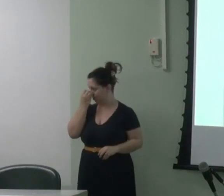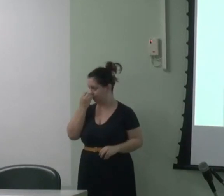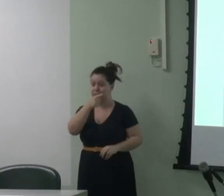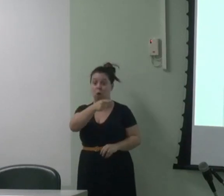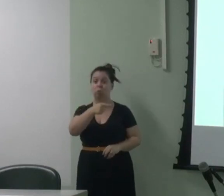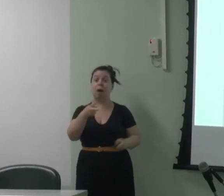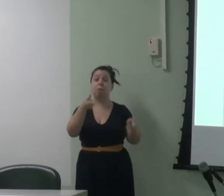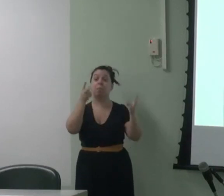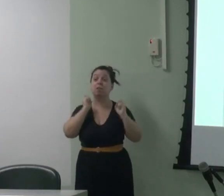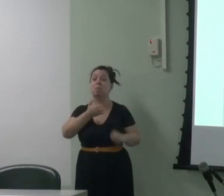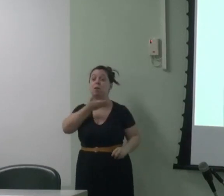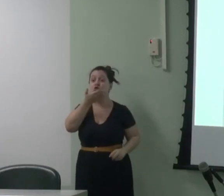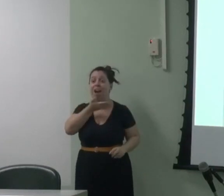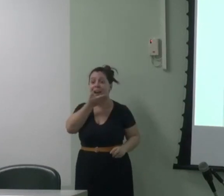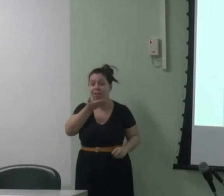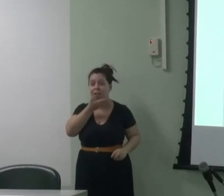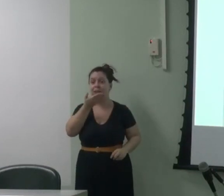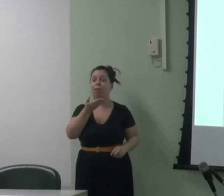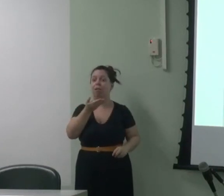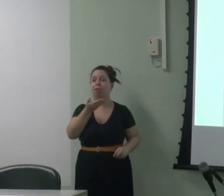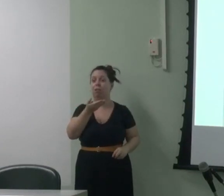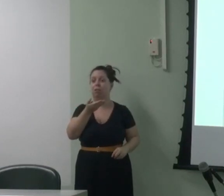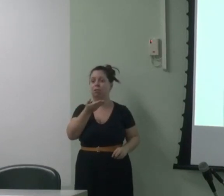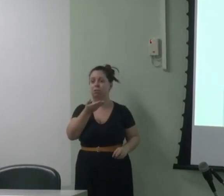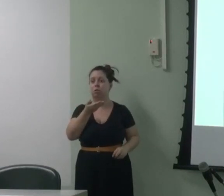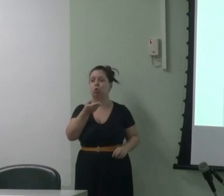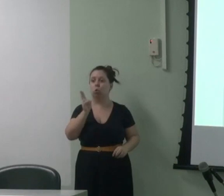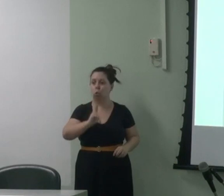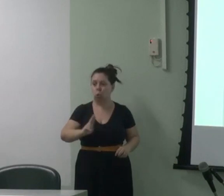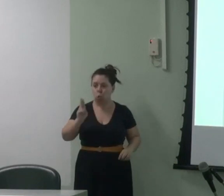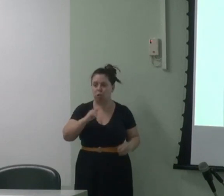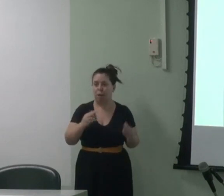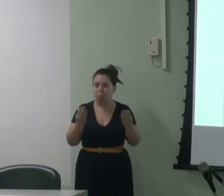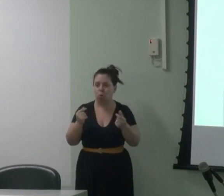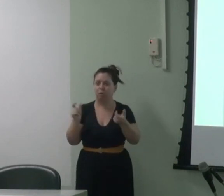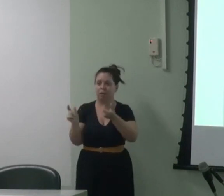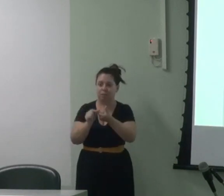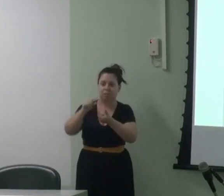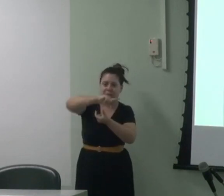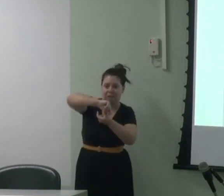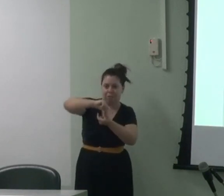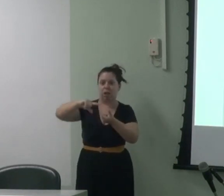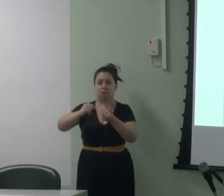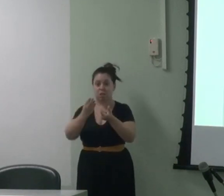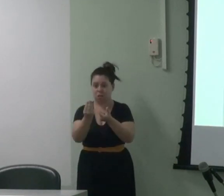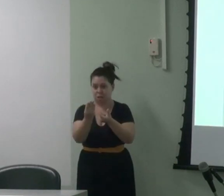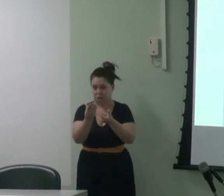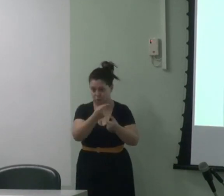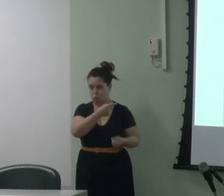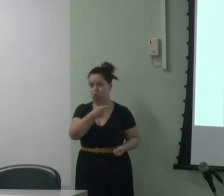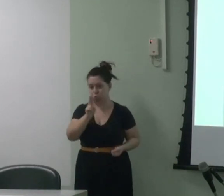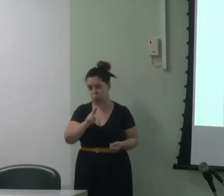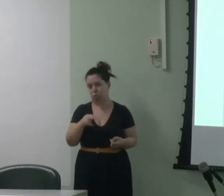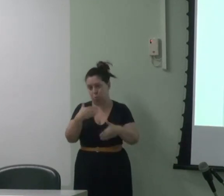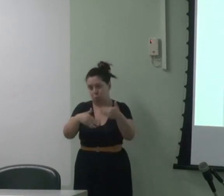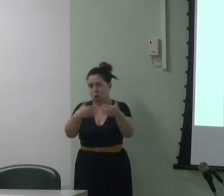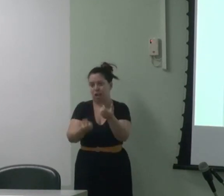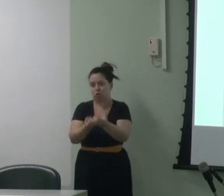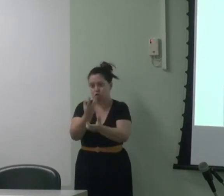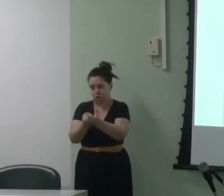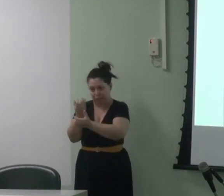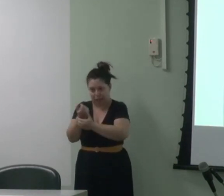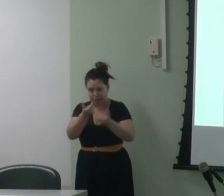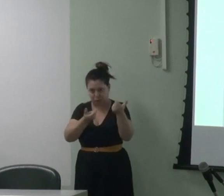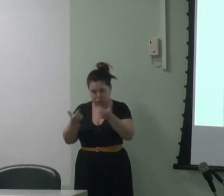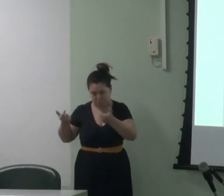Czech uses many prefixes and suffixes to derive words. So we have morphological